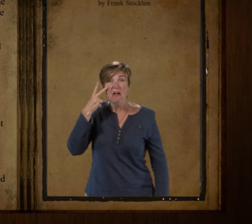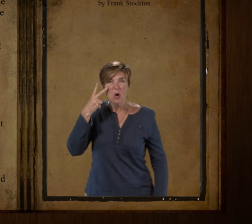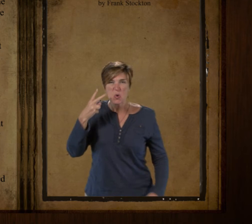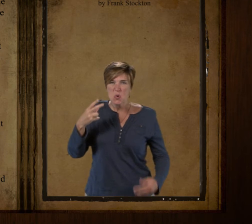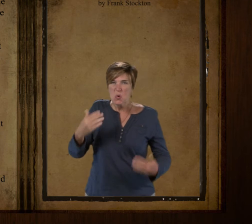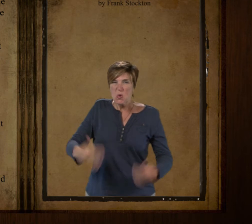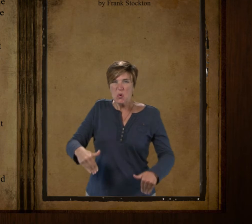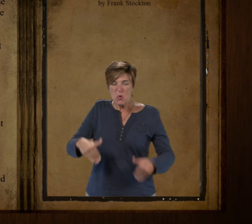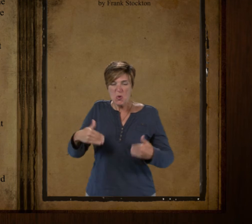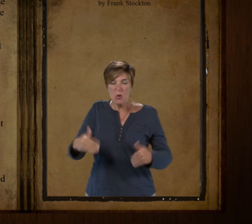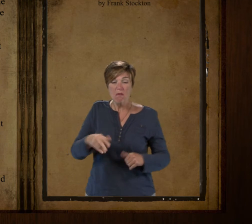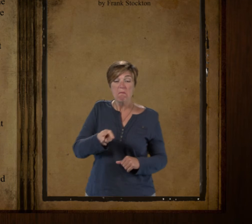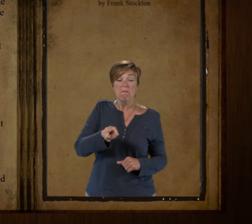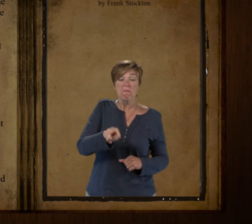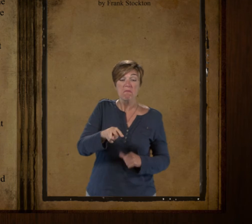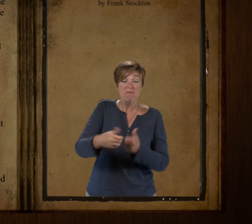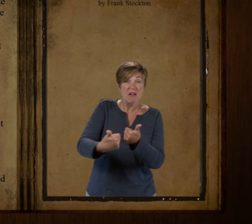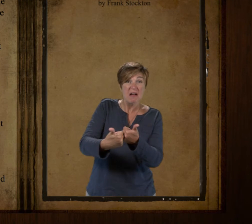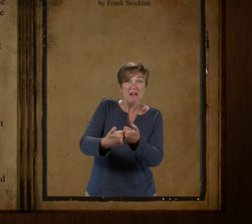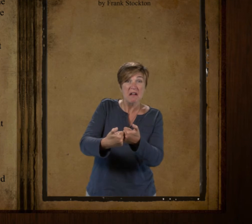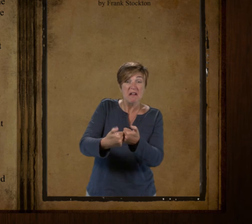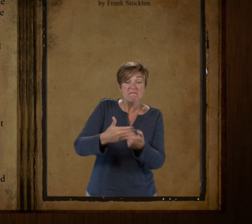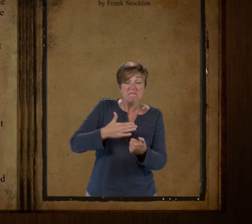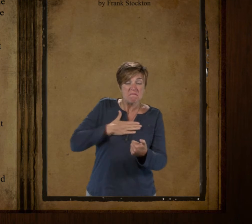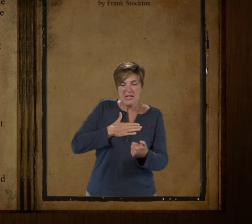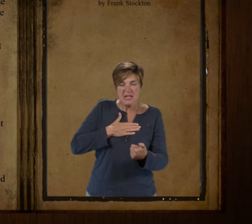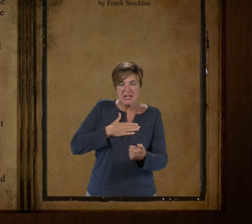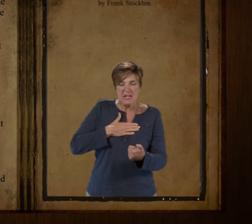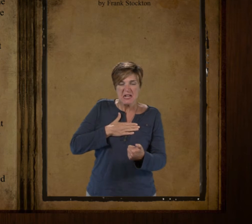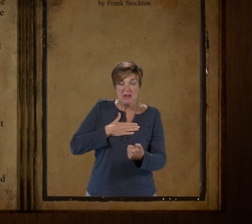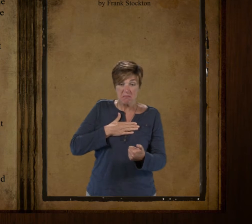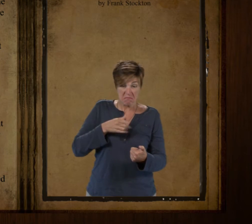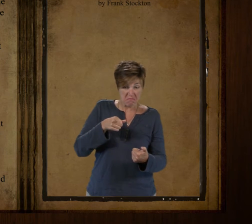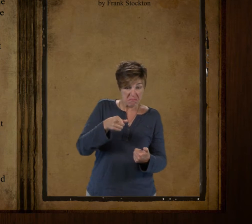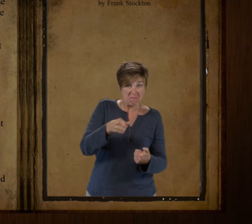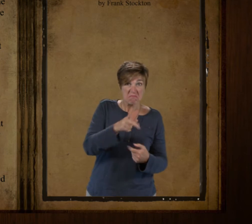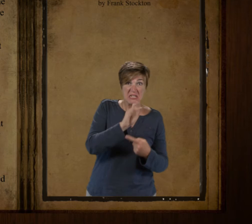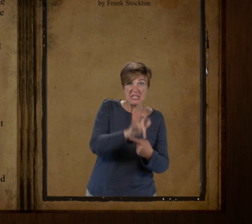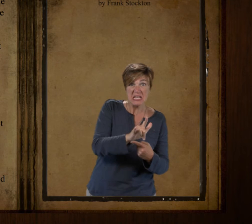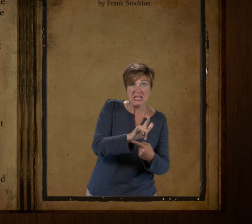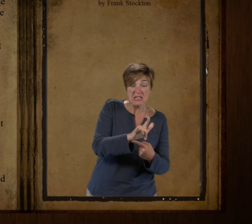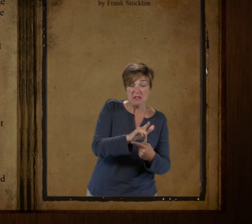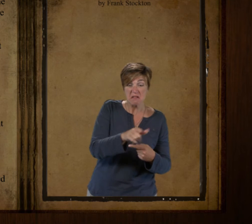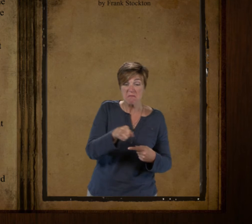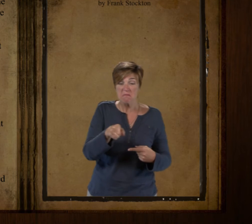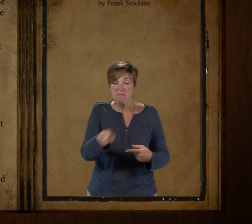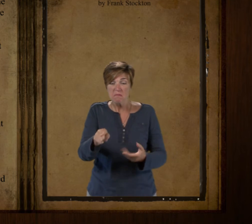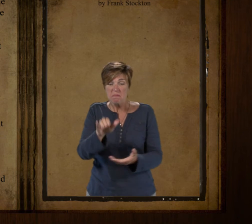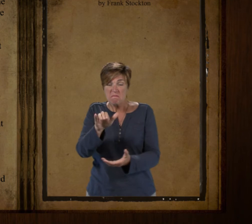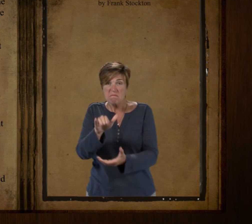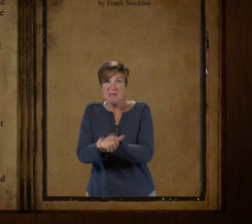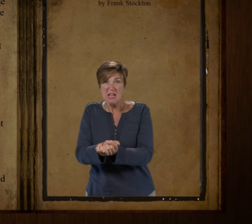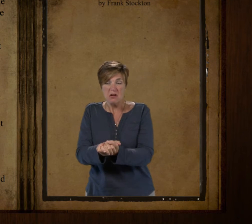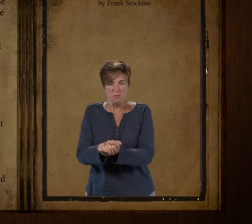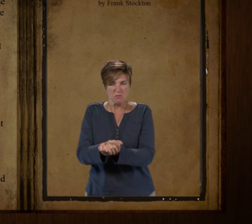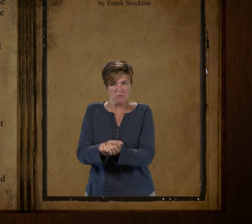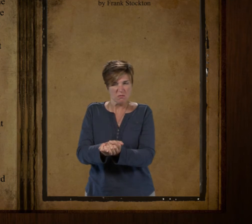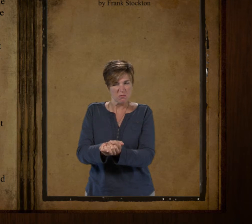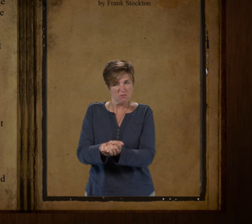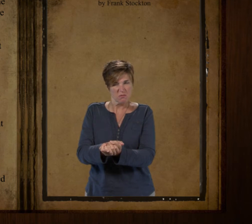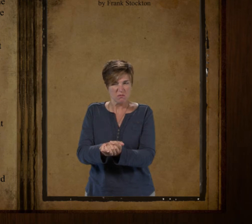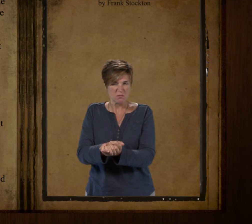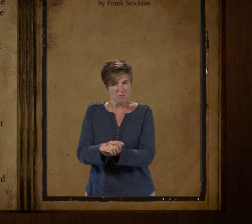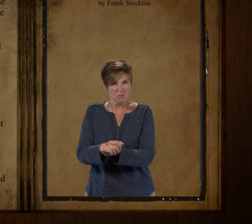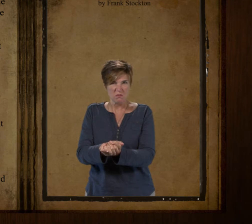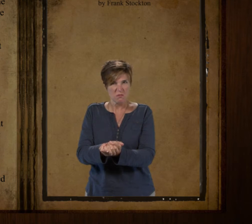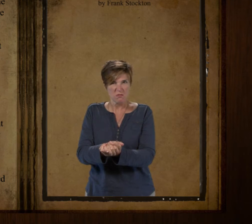nothing, day or night, but this great event and the various subjects connected with it.